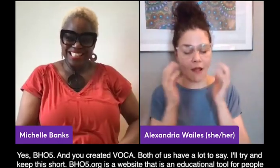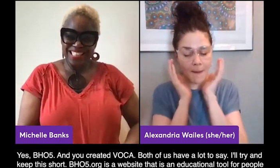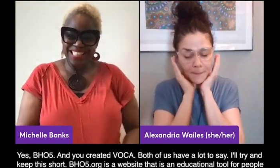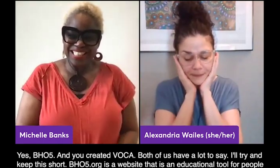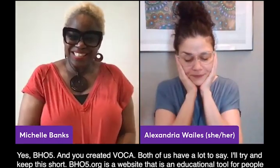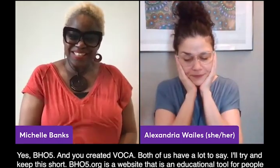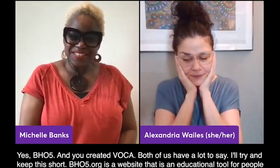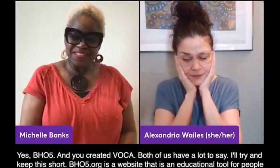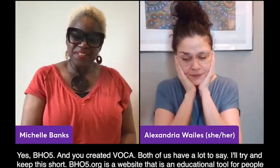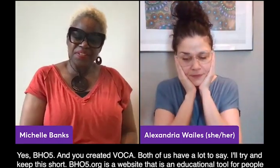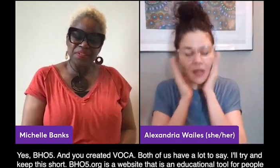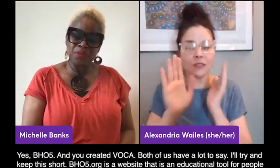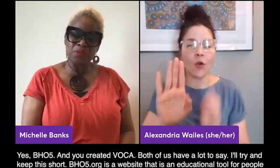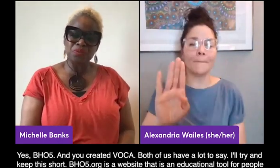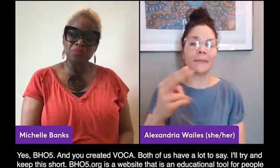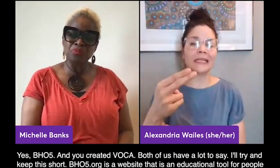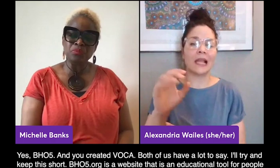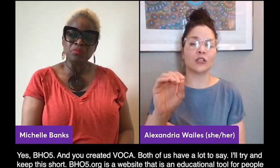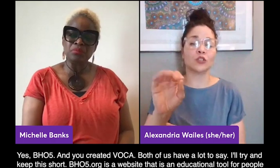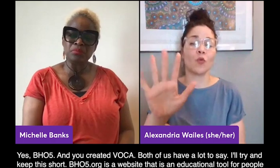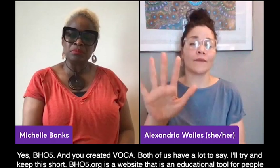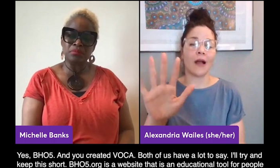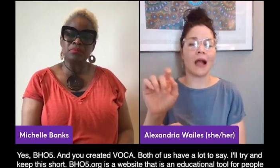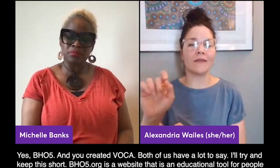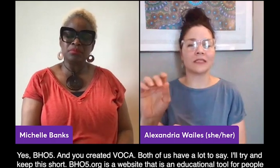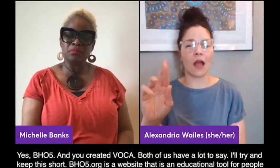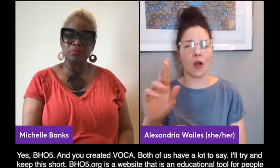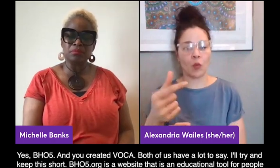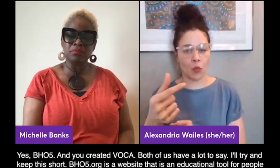try and keep this short.